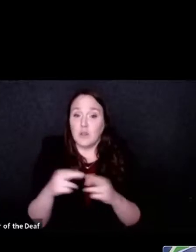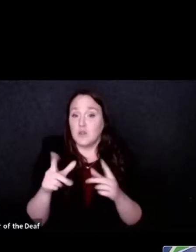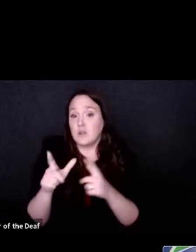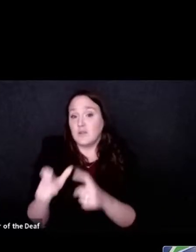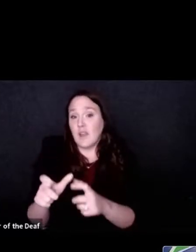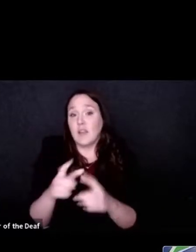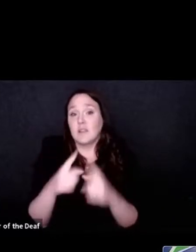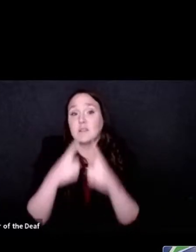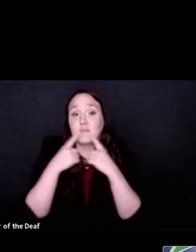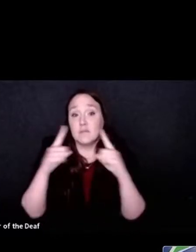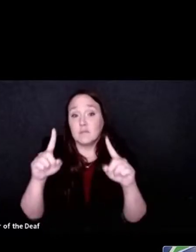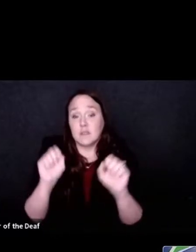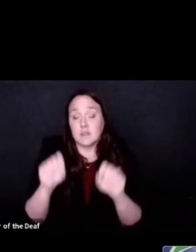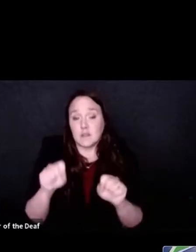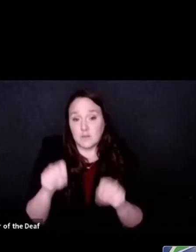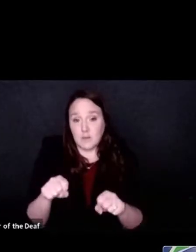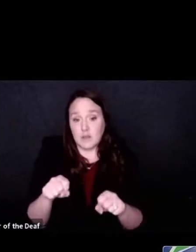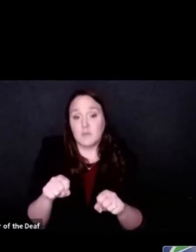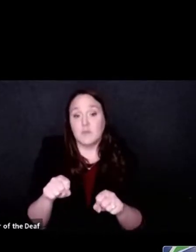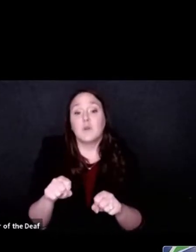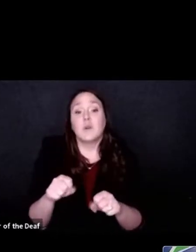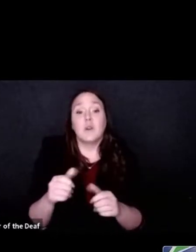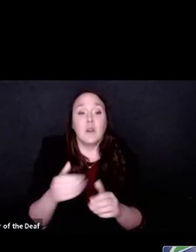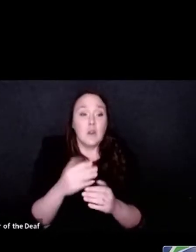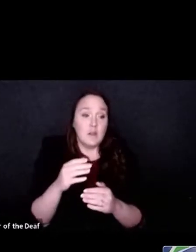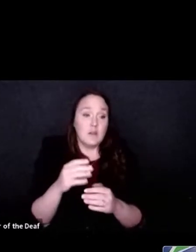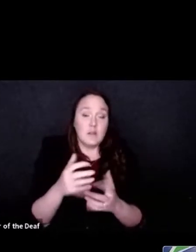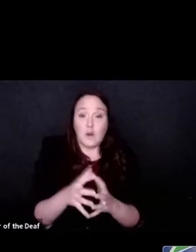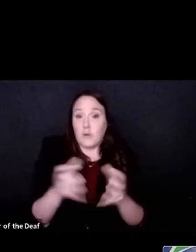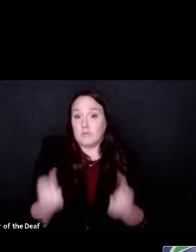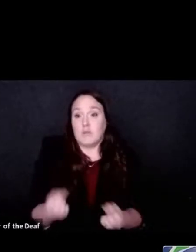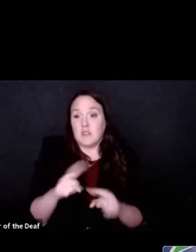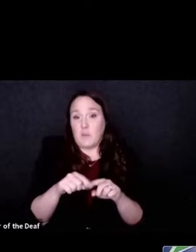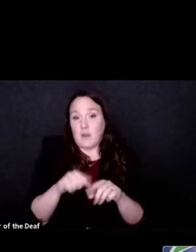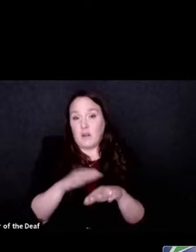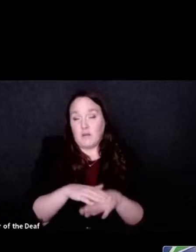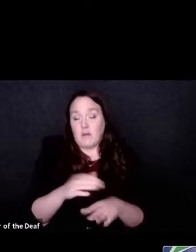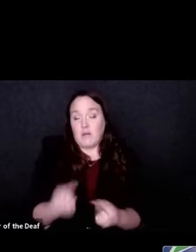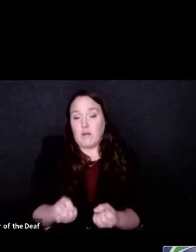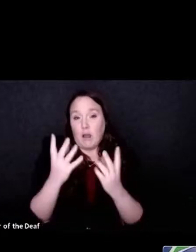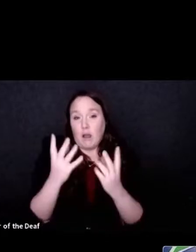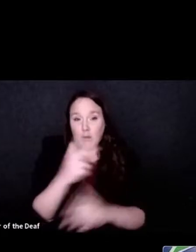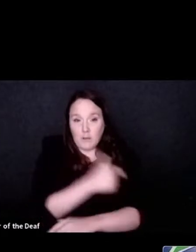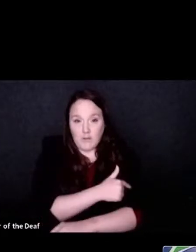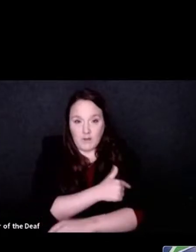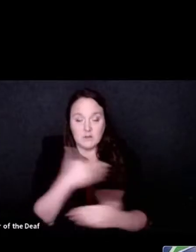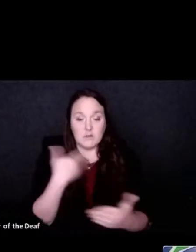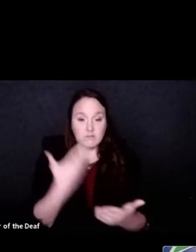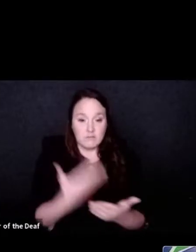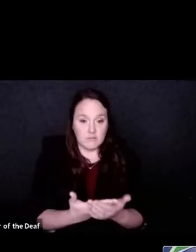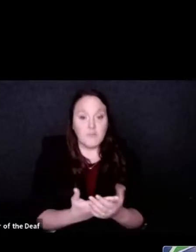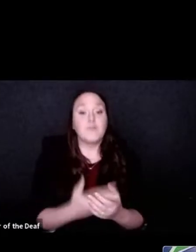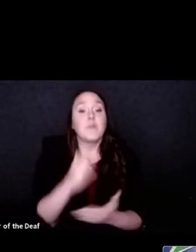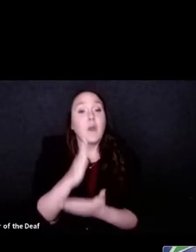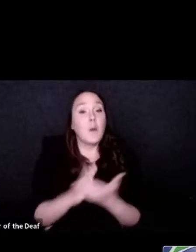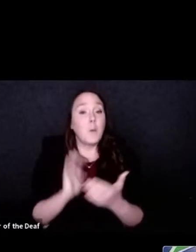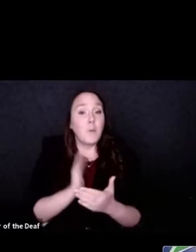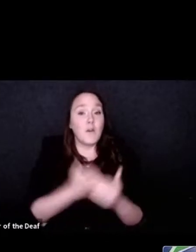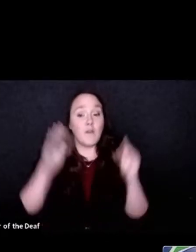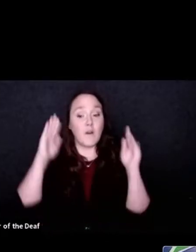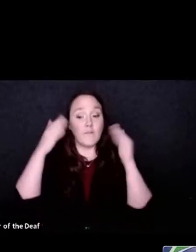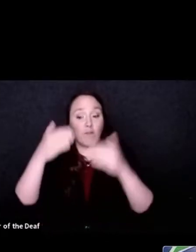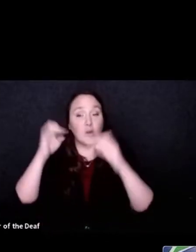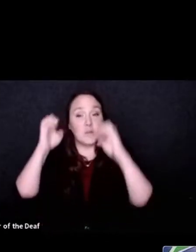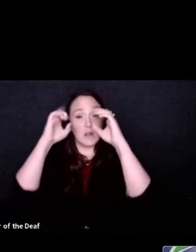and effectively as possible as the supply of vaccine allows. Part of our focus has been educating our